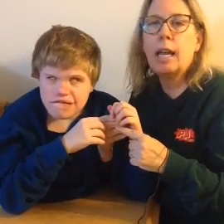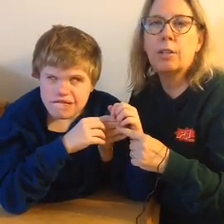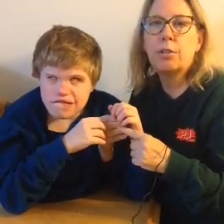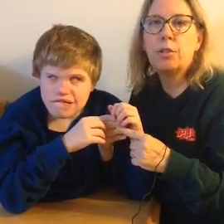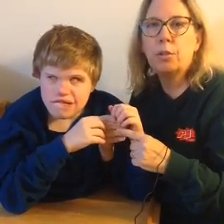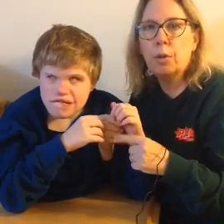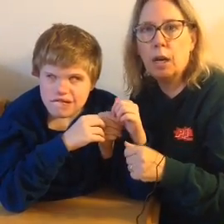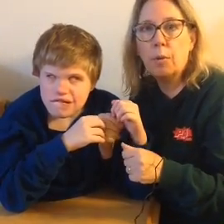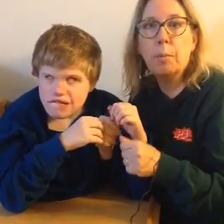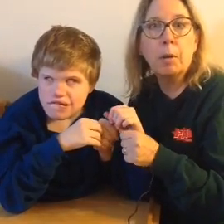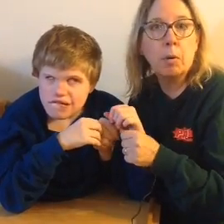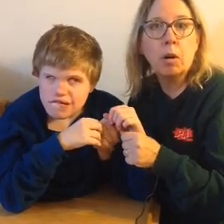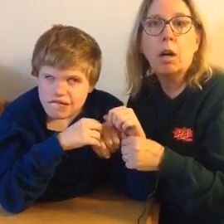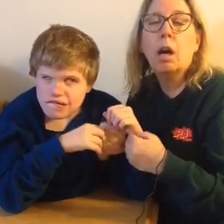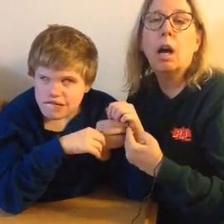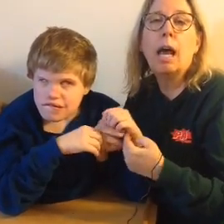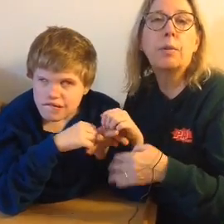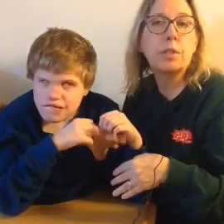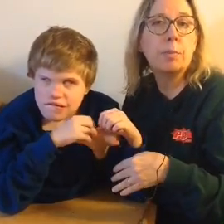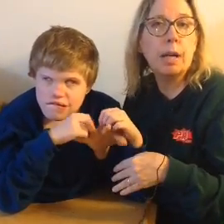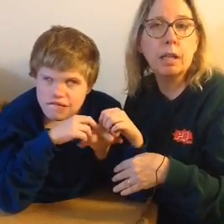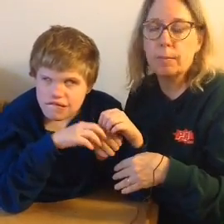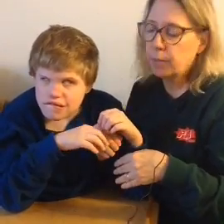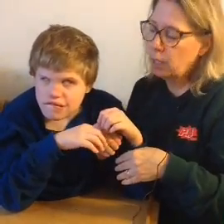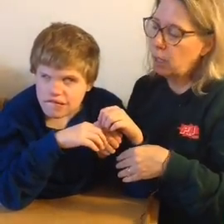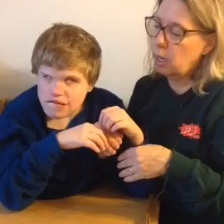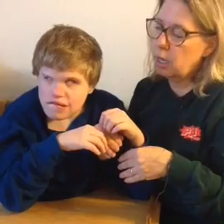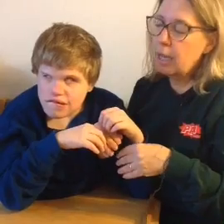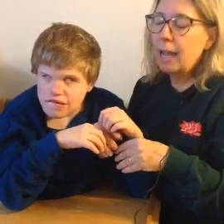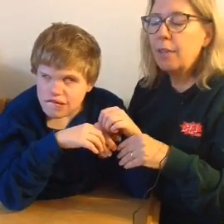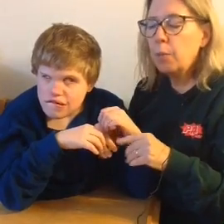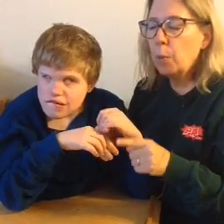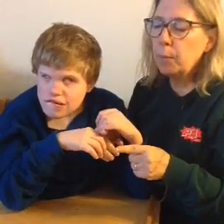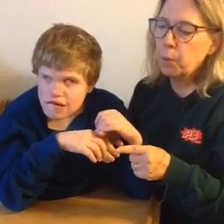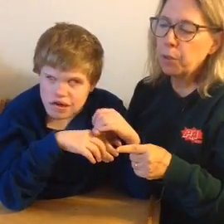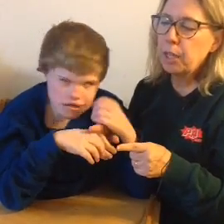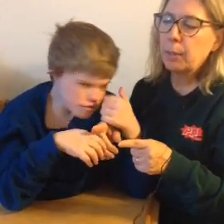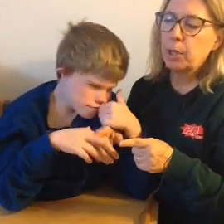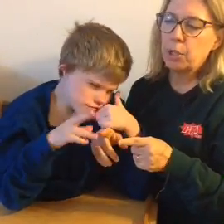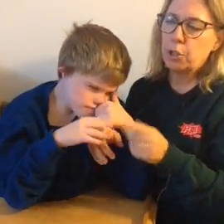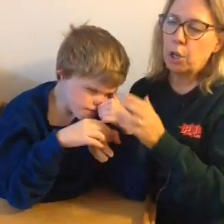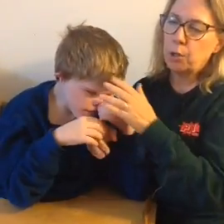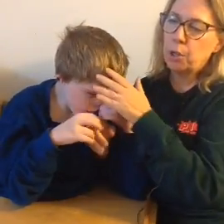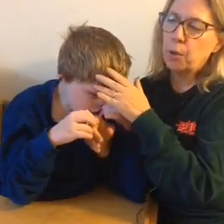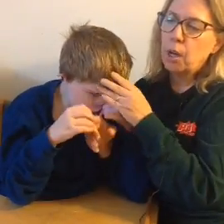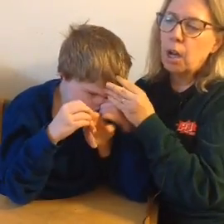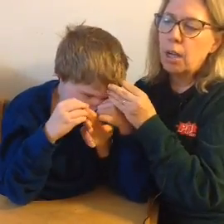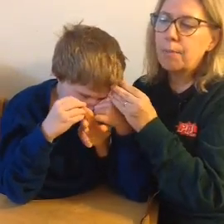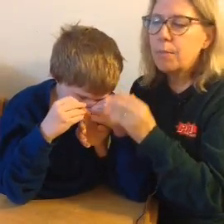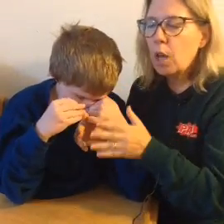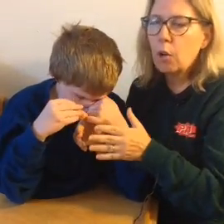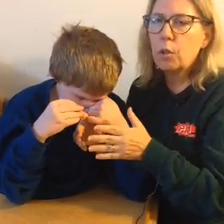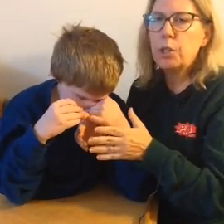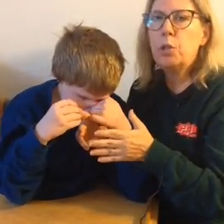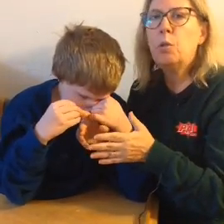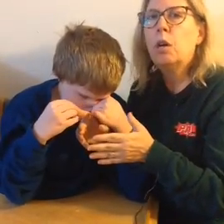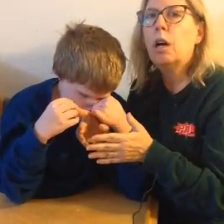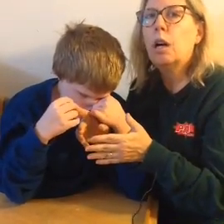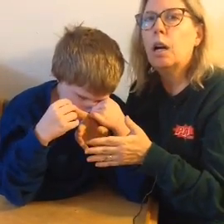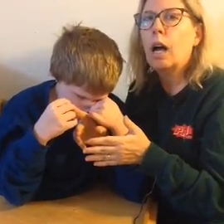has to remember how to spell it. And then one more thing I'm going to show you. not only do I